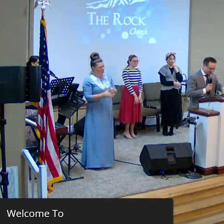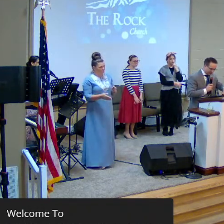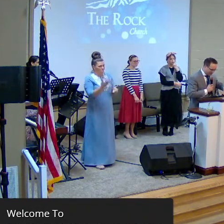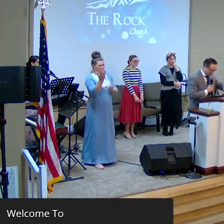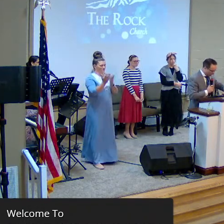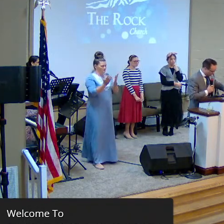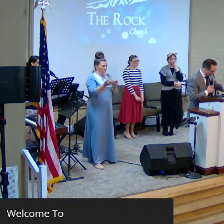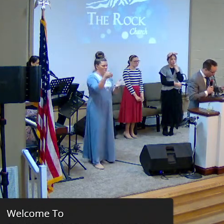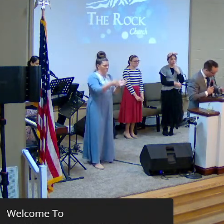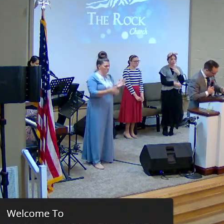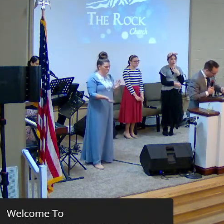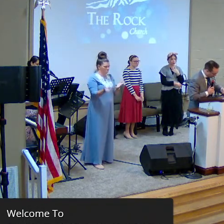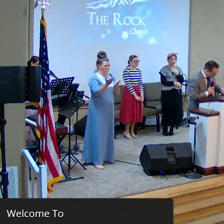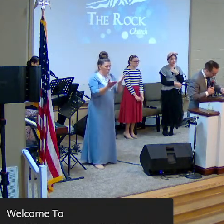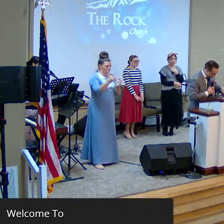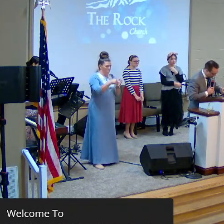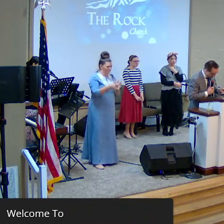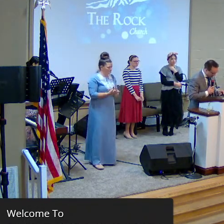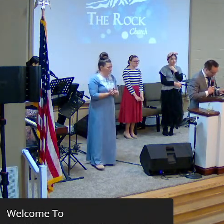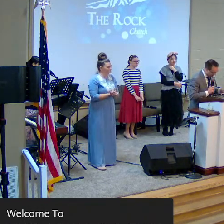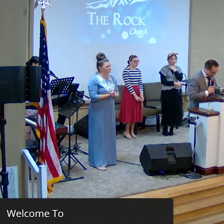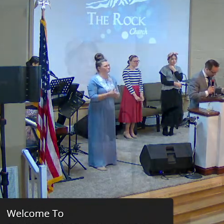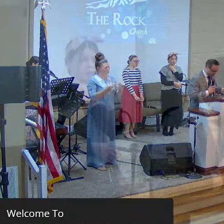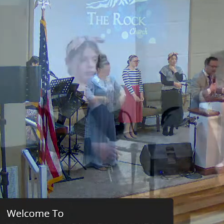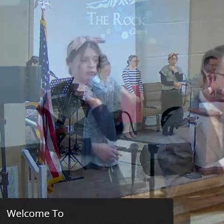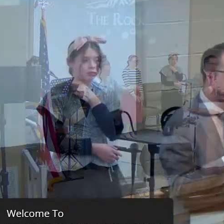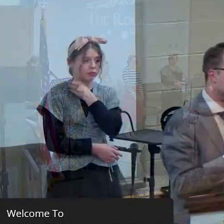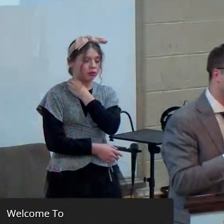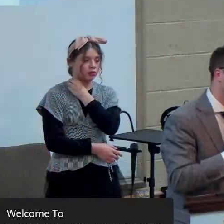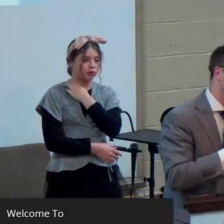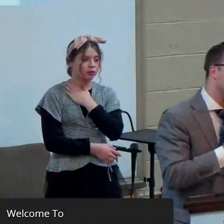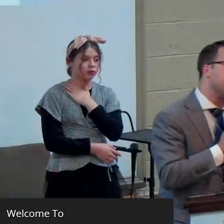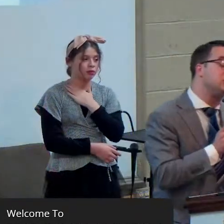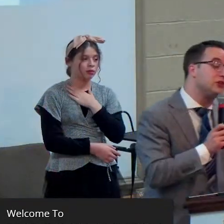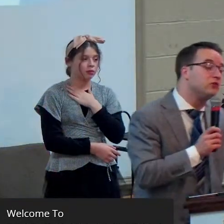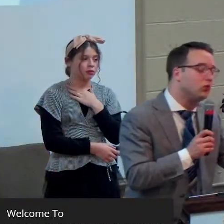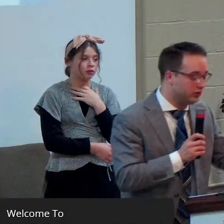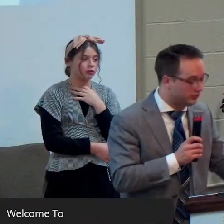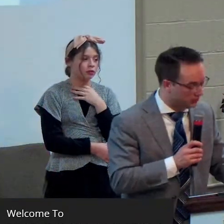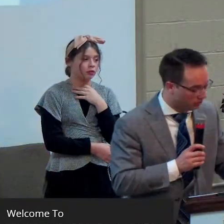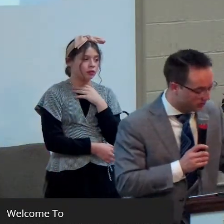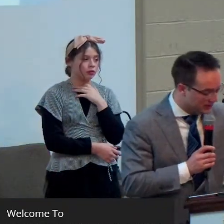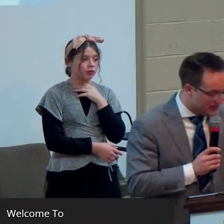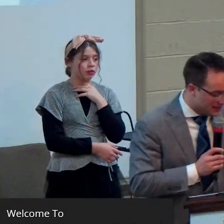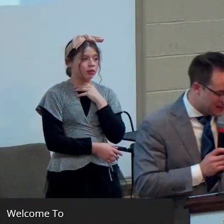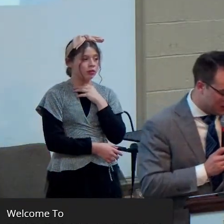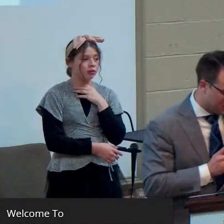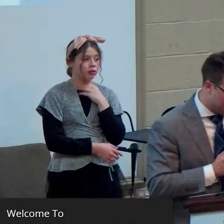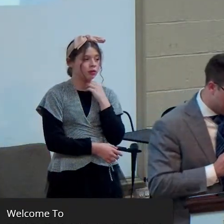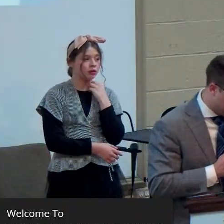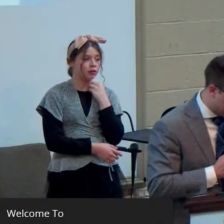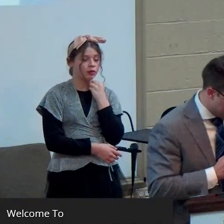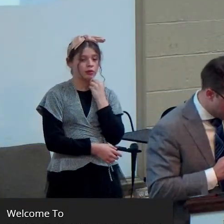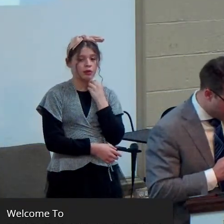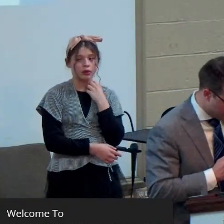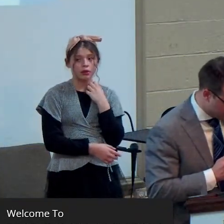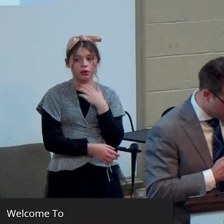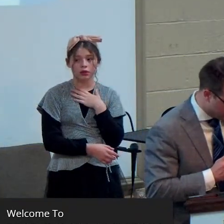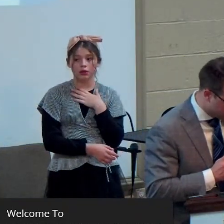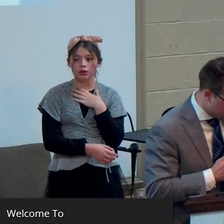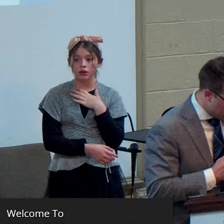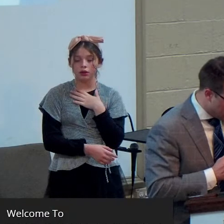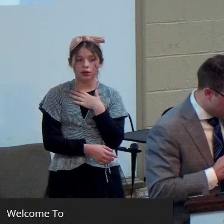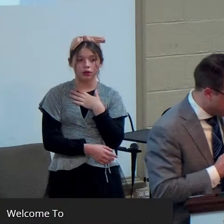amen. I want to value your time and give as much time to the teaching or preaching of the word of the Lord. Amen. On the midweek. Amen.